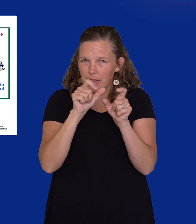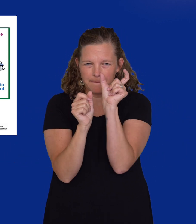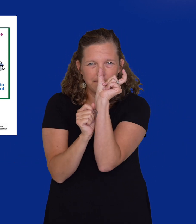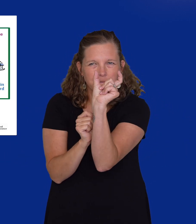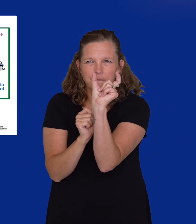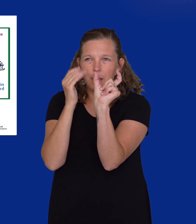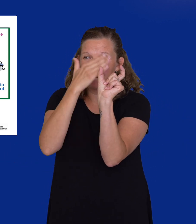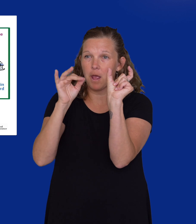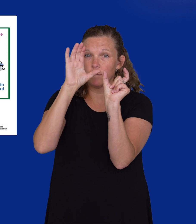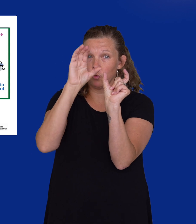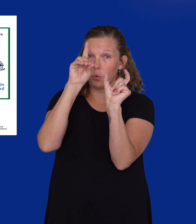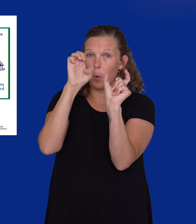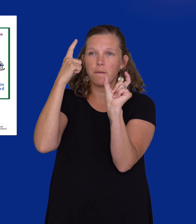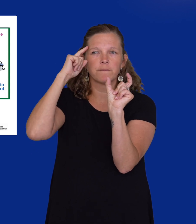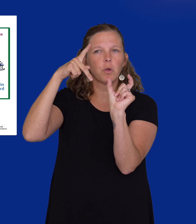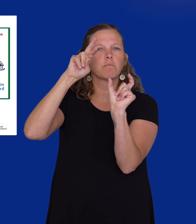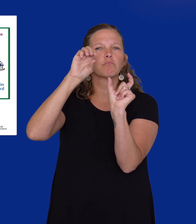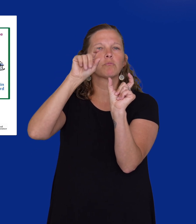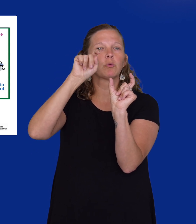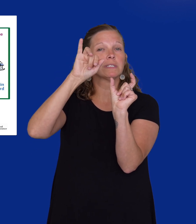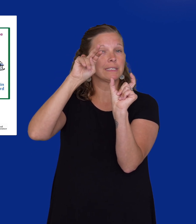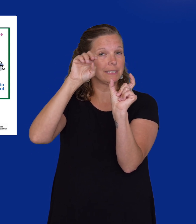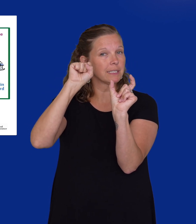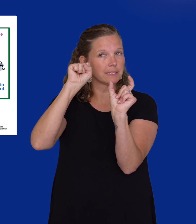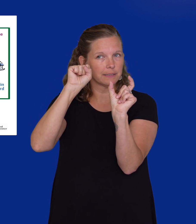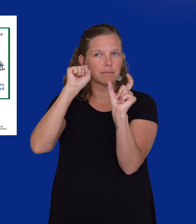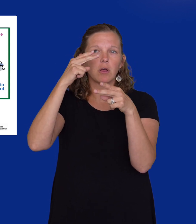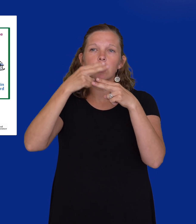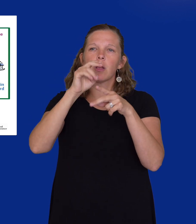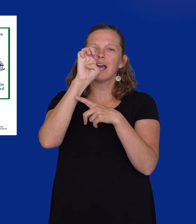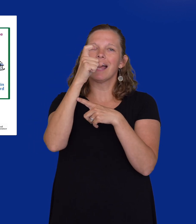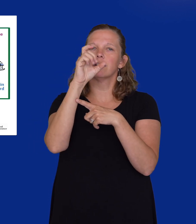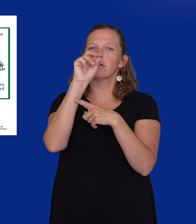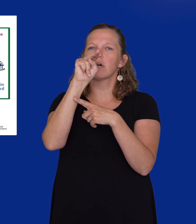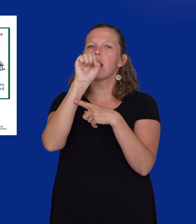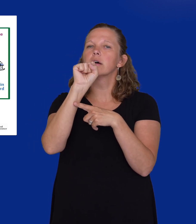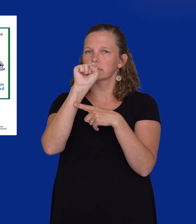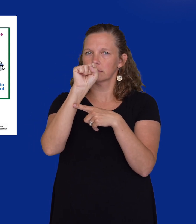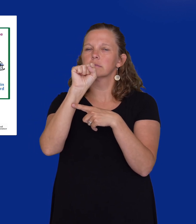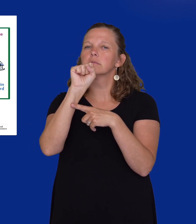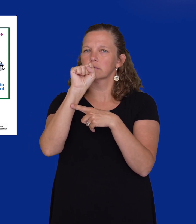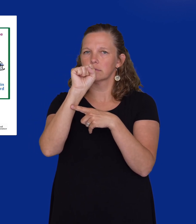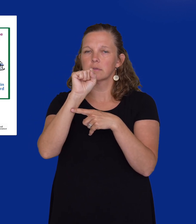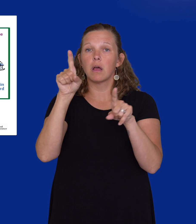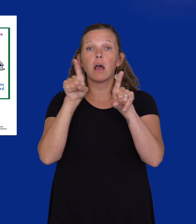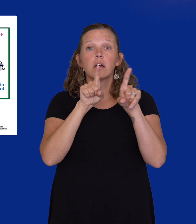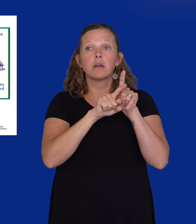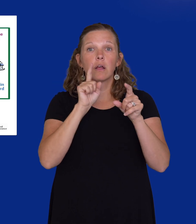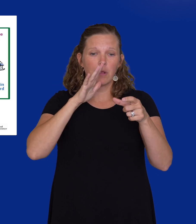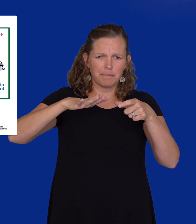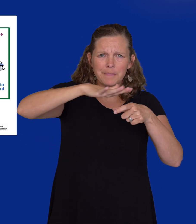that code for proteins, called exons, but also in